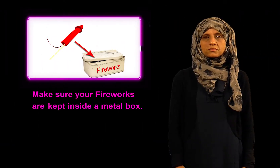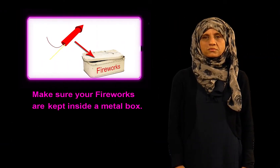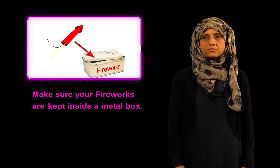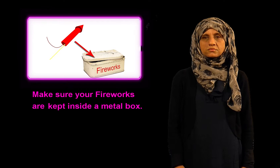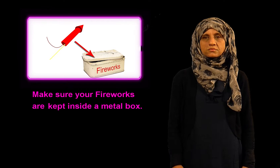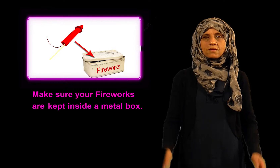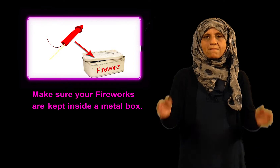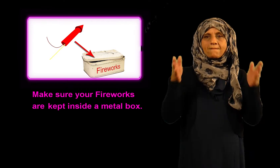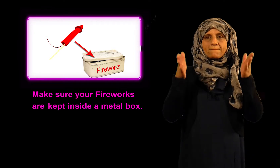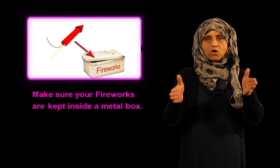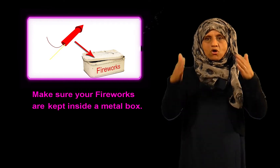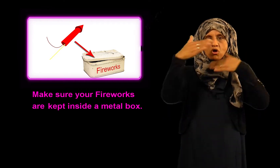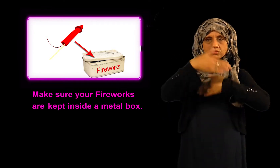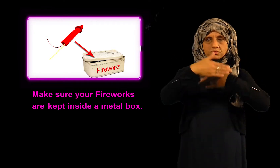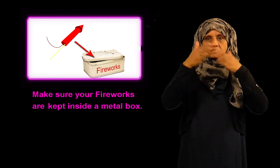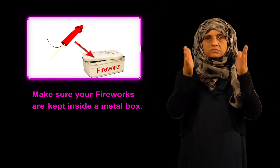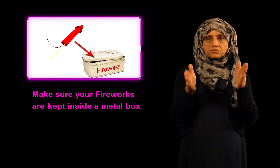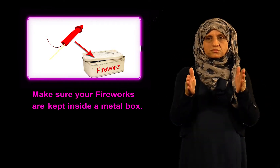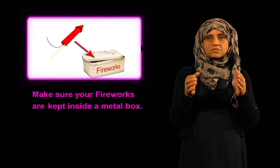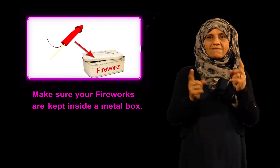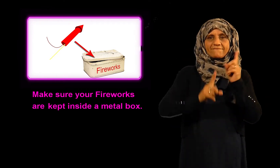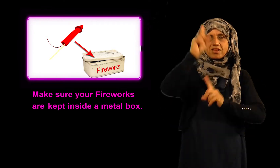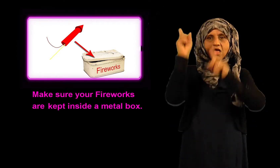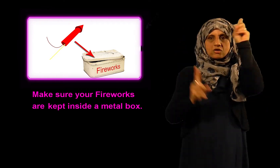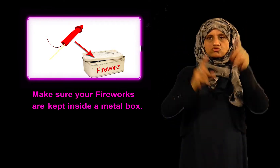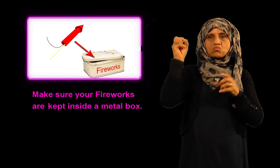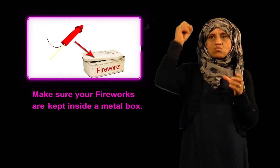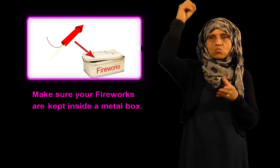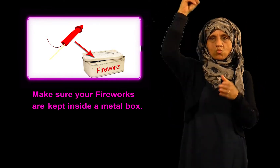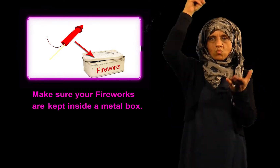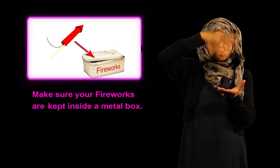Make sure your fireworks are kept inside a metal box.